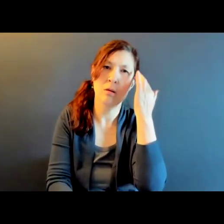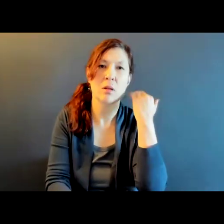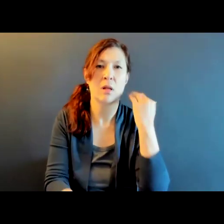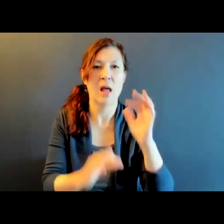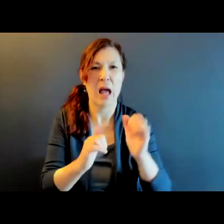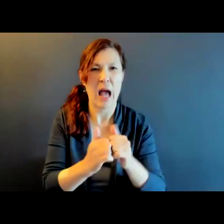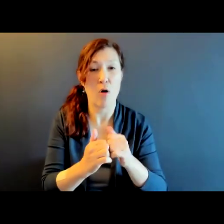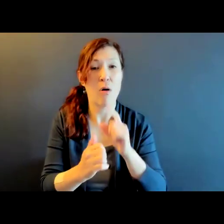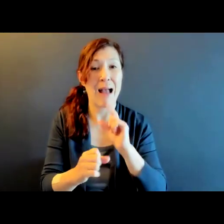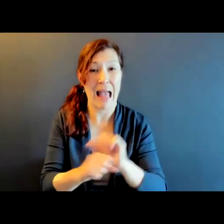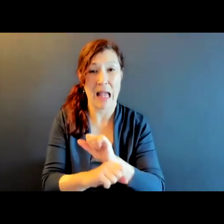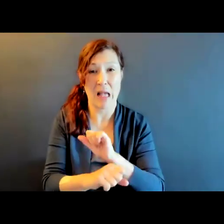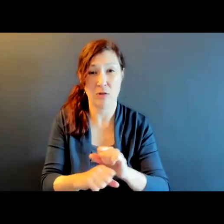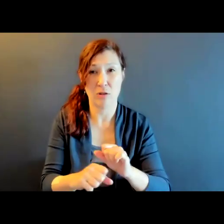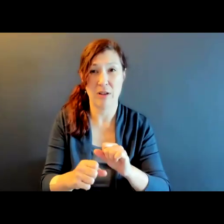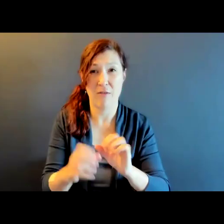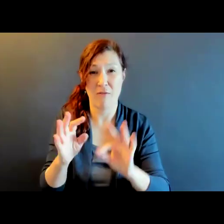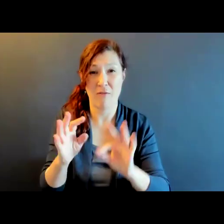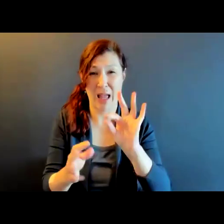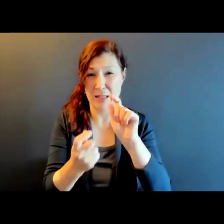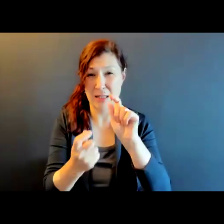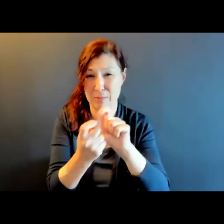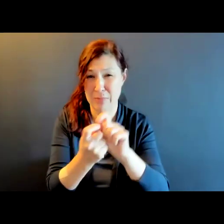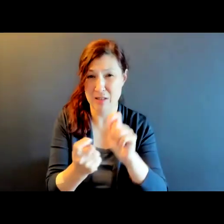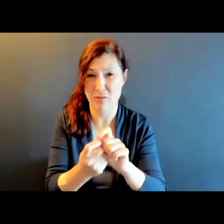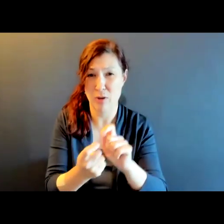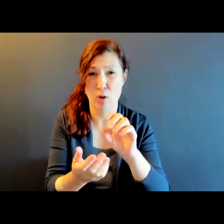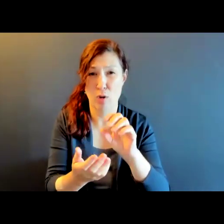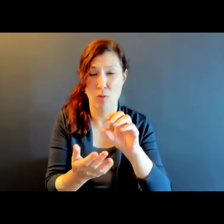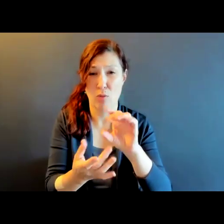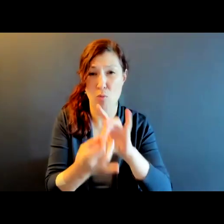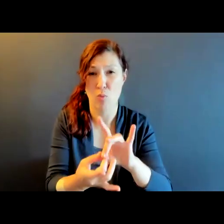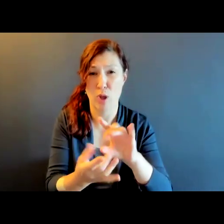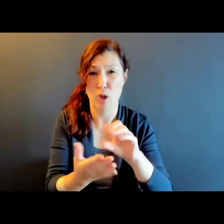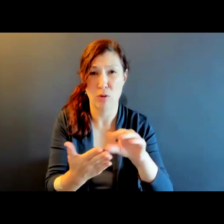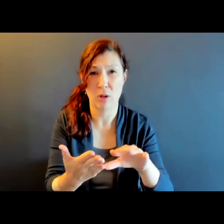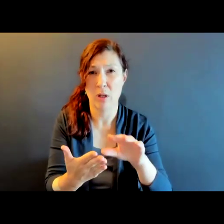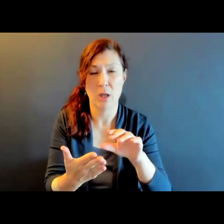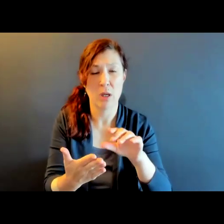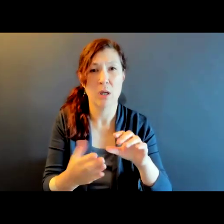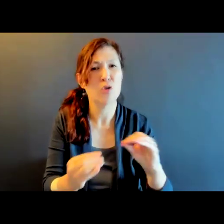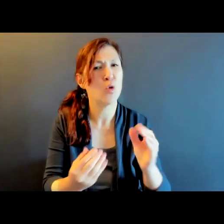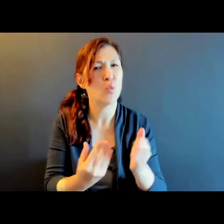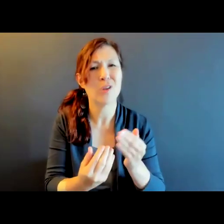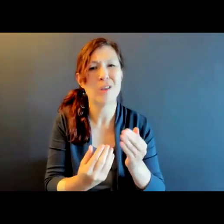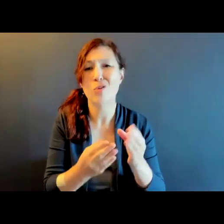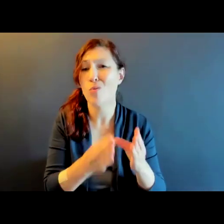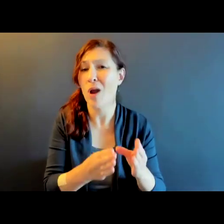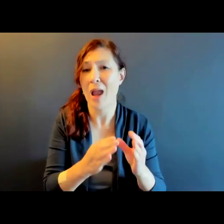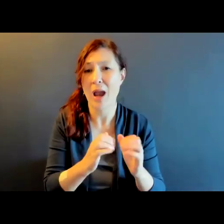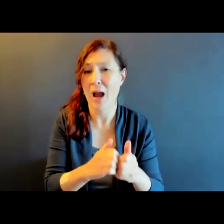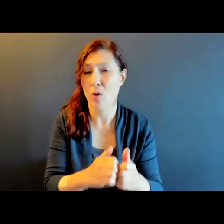of a student? But unfortunately, we don't have a clean way to do that.